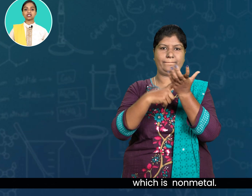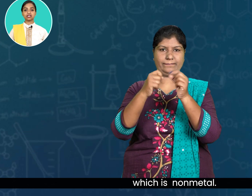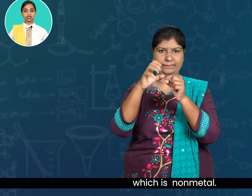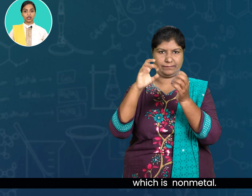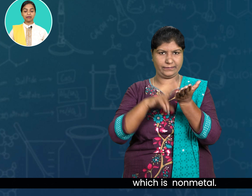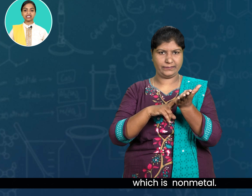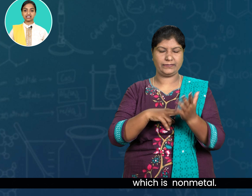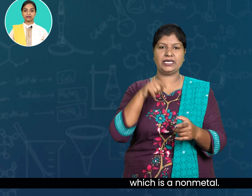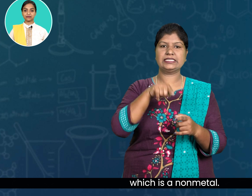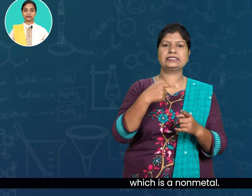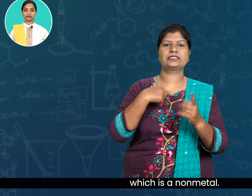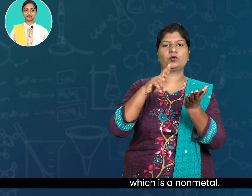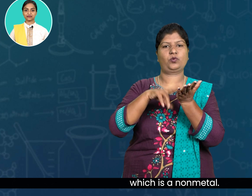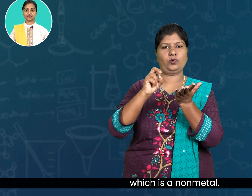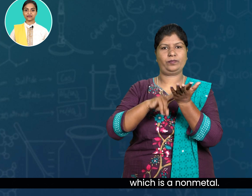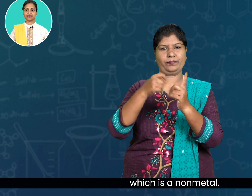which is a non-metal.